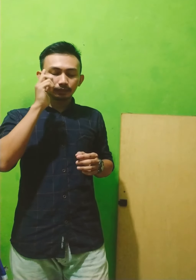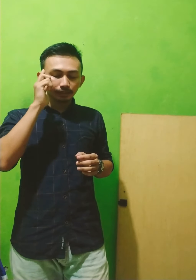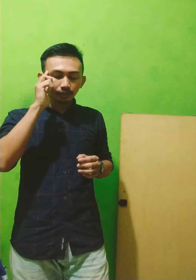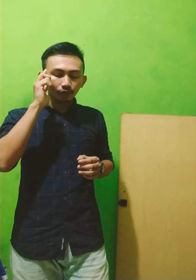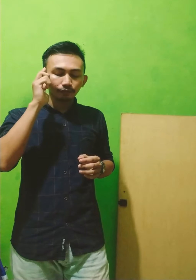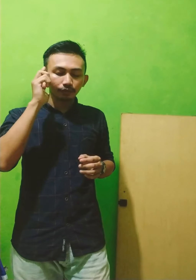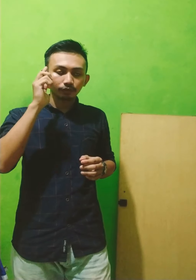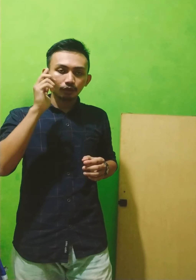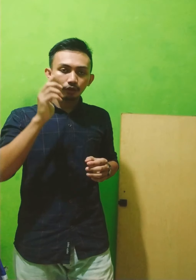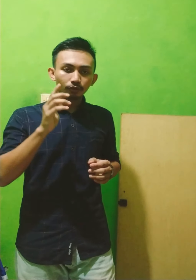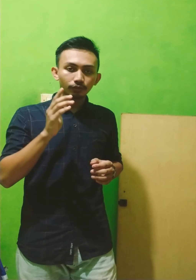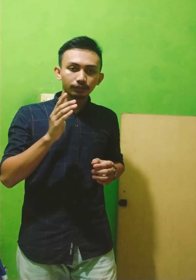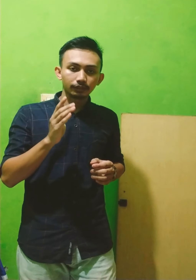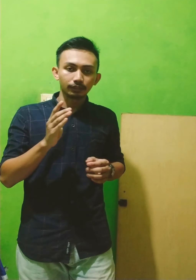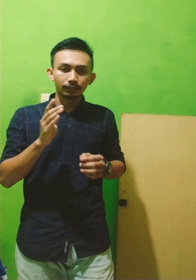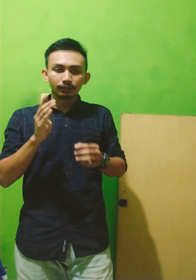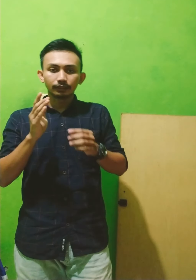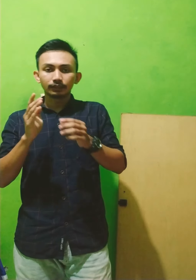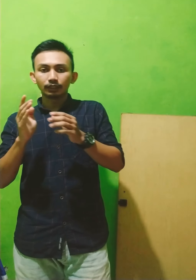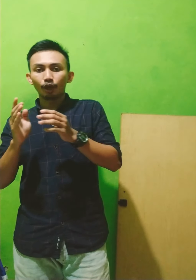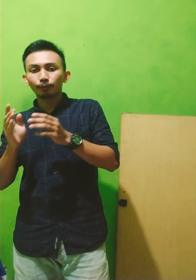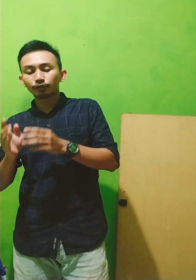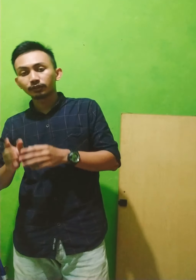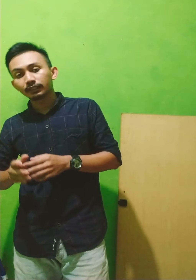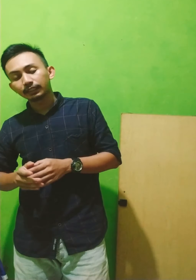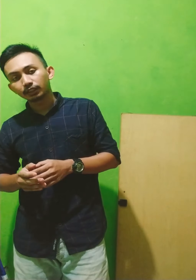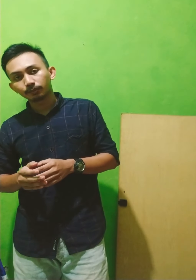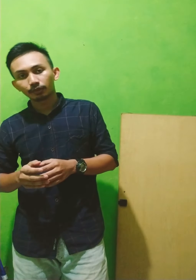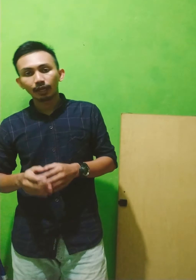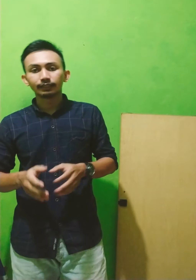Think of your conclusion as an opportunity to summarize.